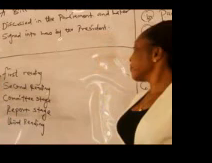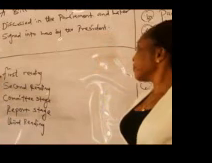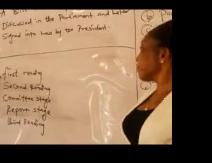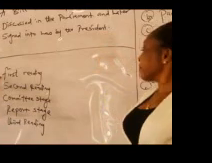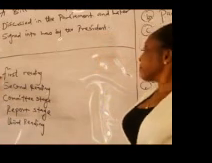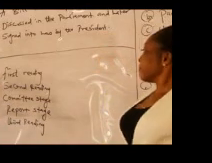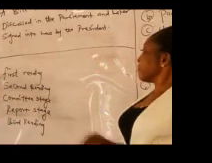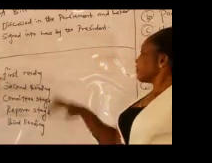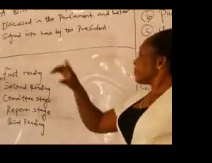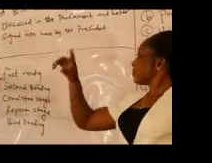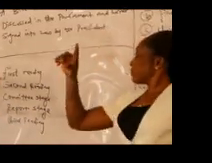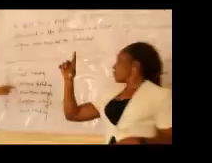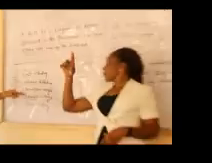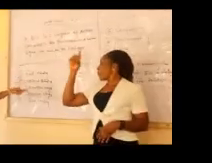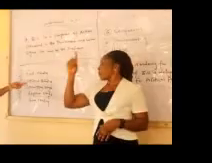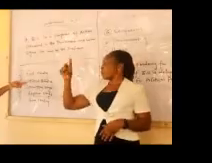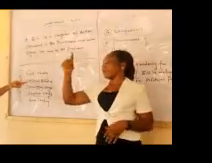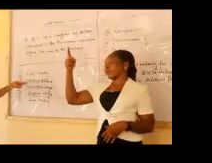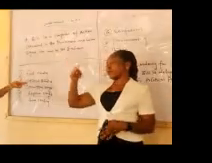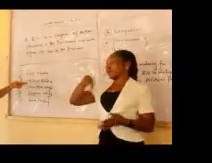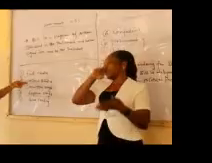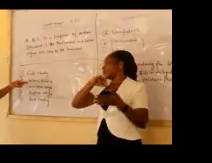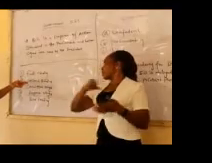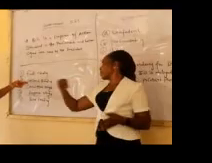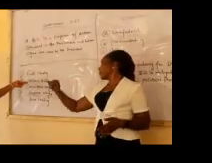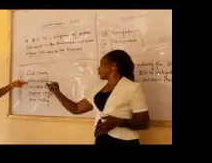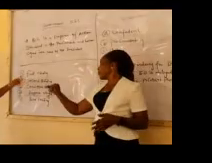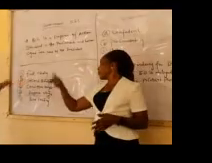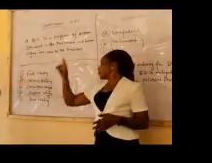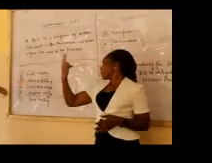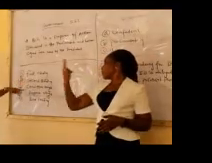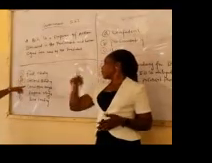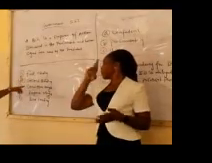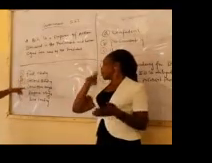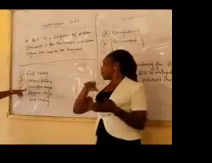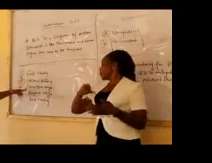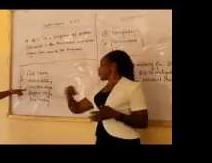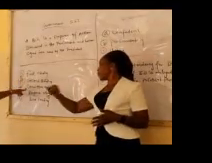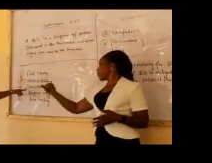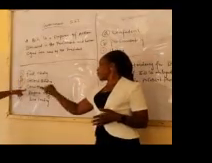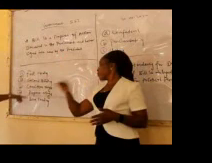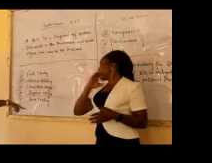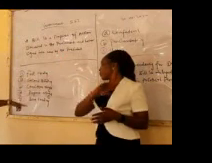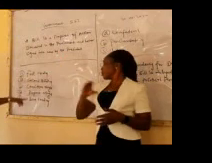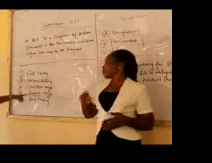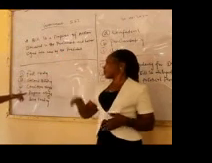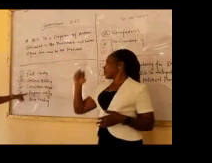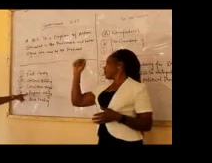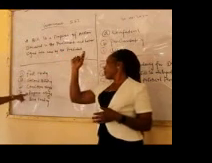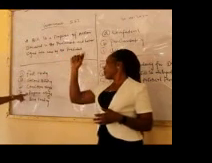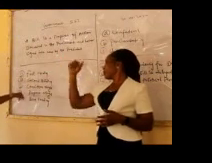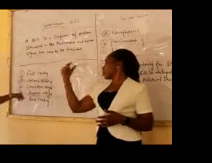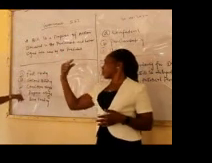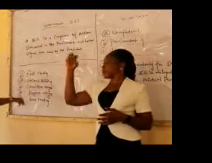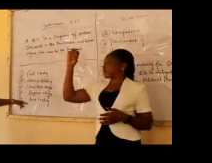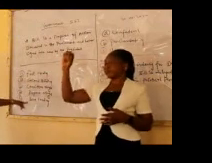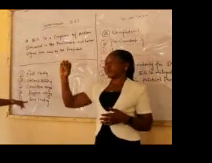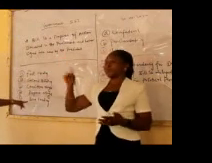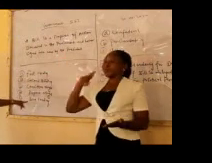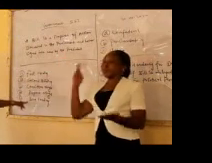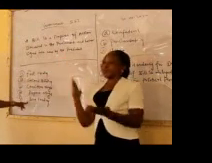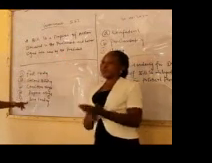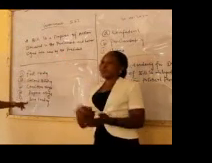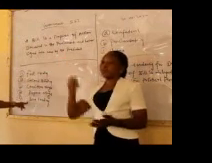now the first stage there is what? First reading, the second is second reading, committee stage, report